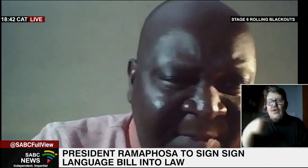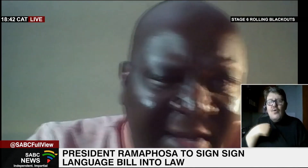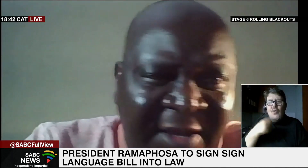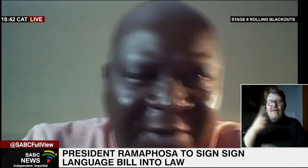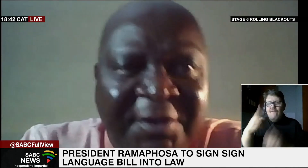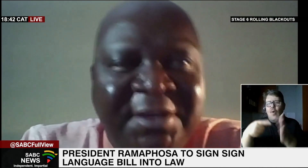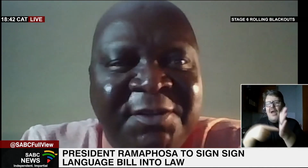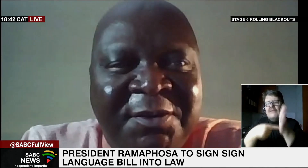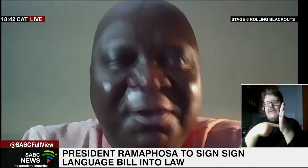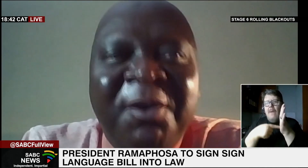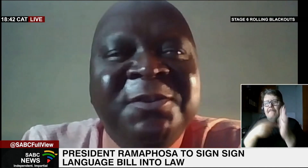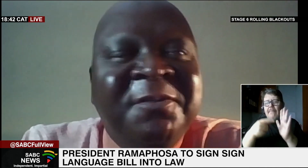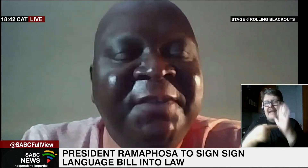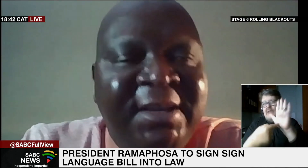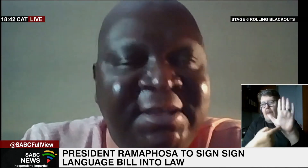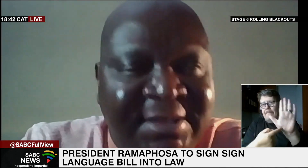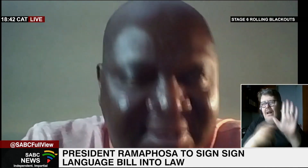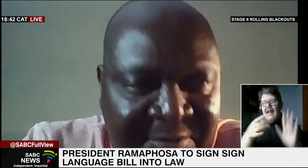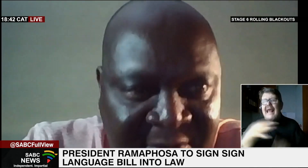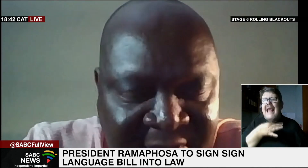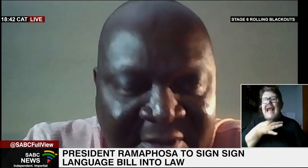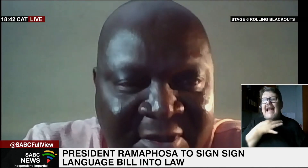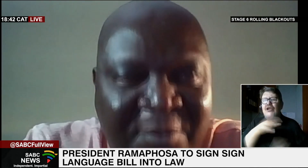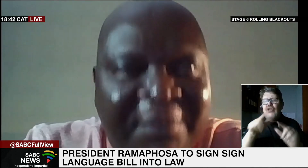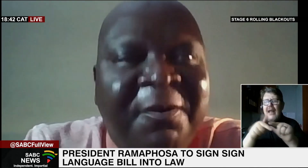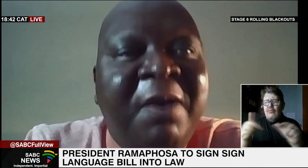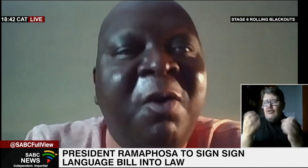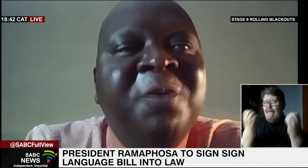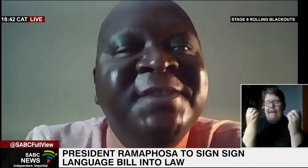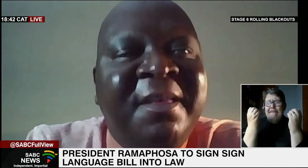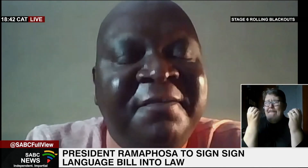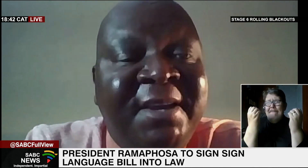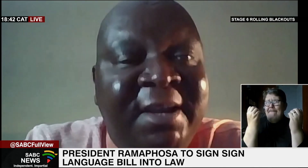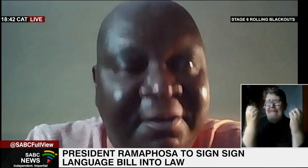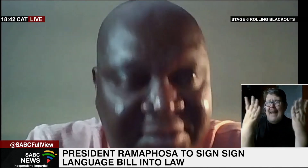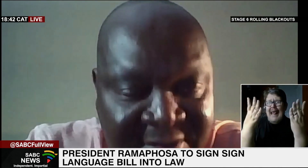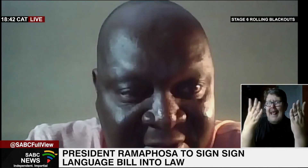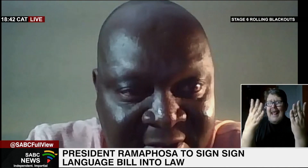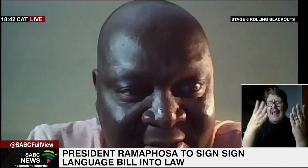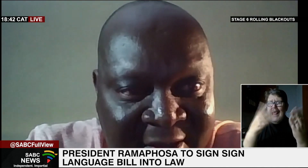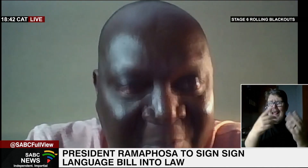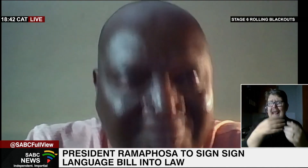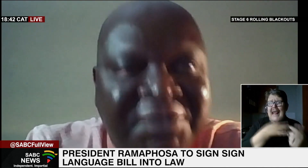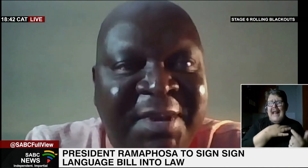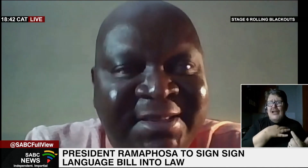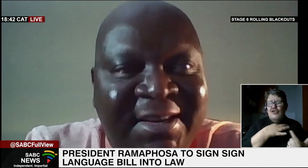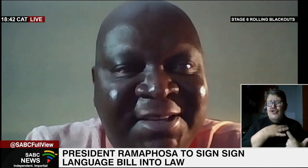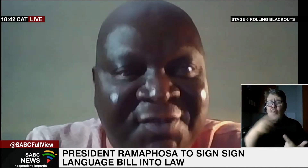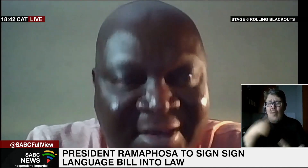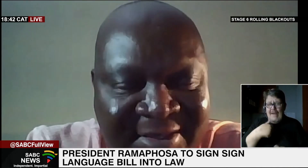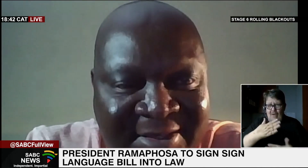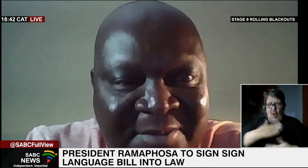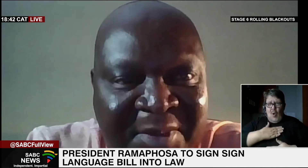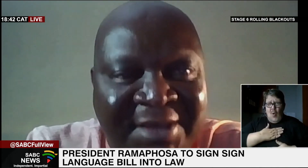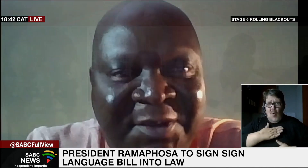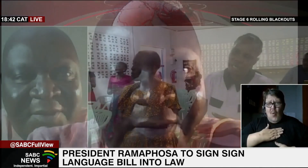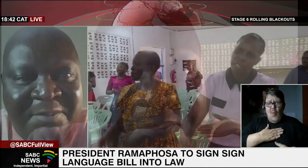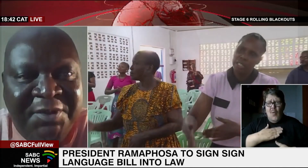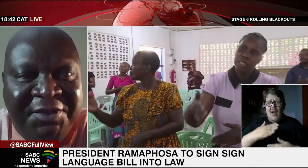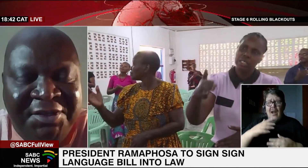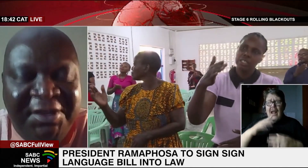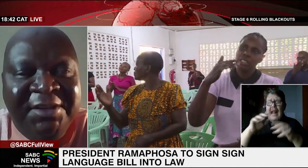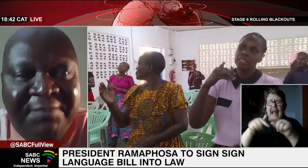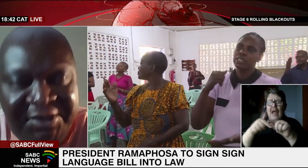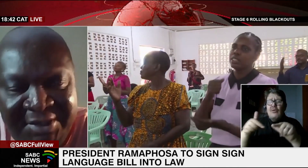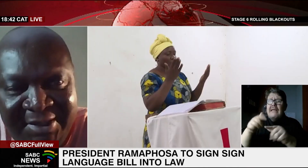it has got lots of Englishes in the world. We've got our own South African languages. which is basically extracted and based on the